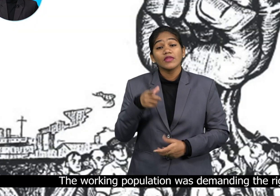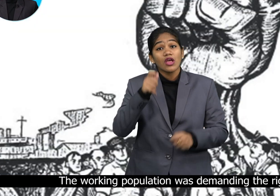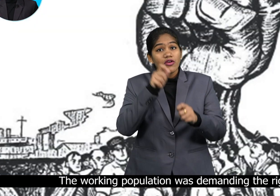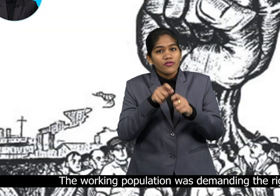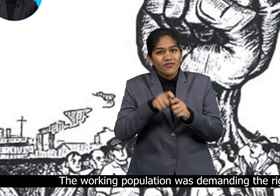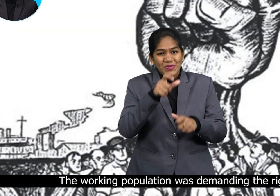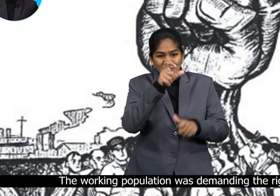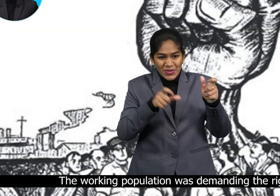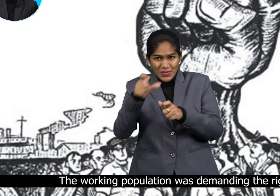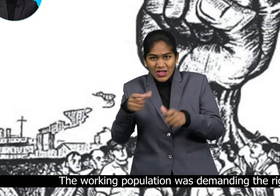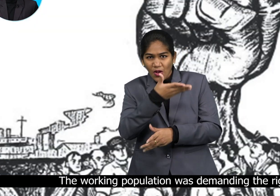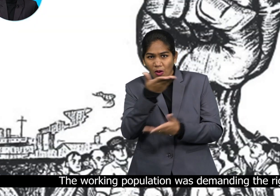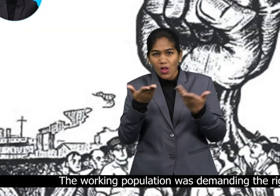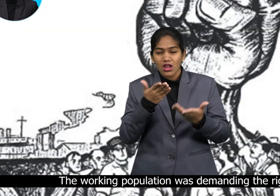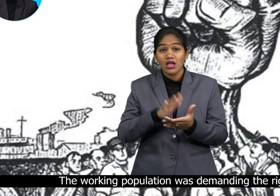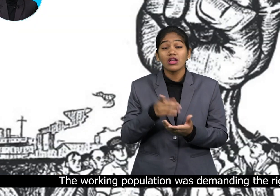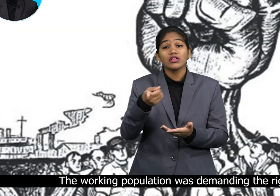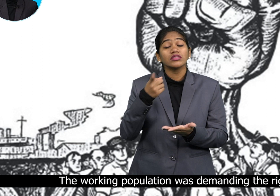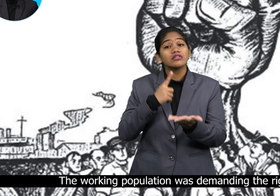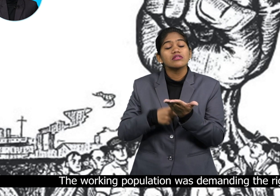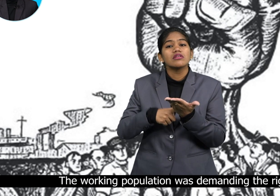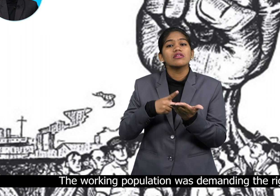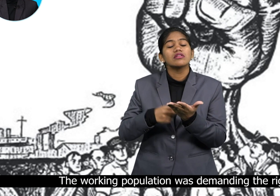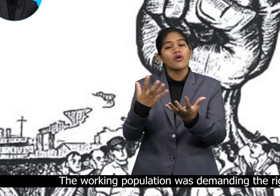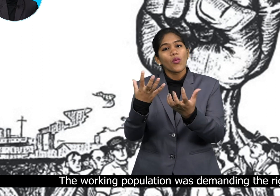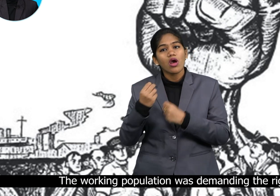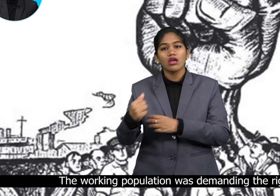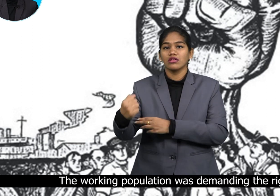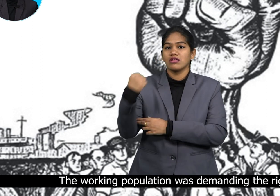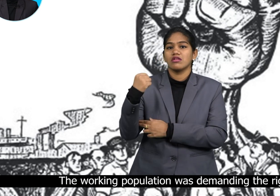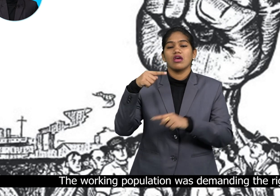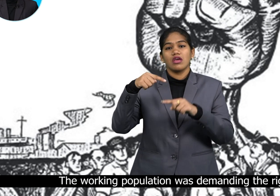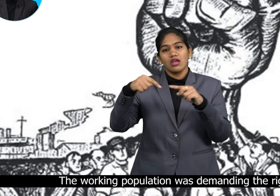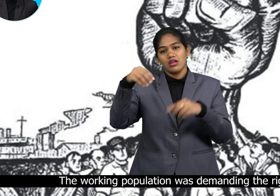The working population was demanding the right to vote.